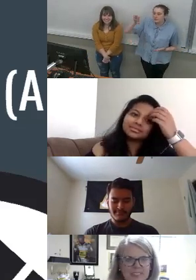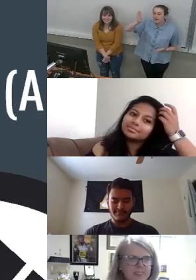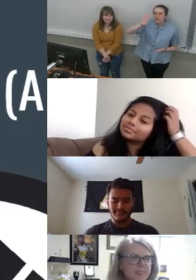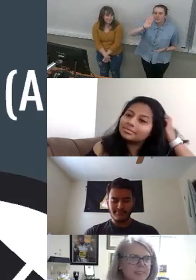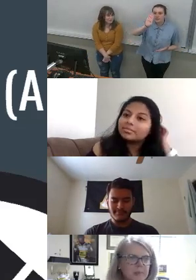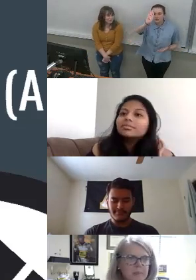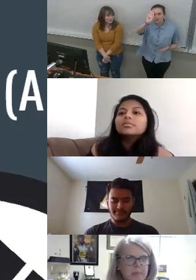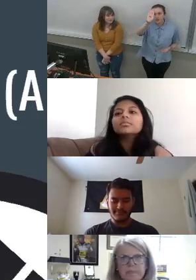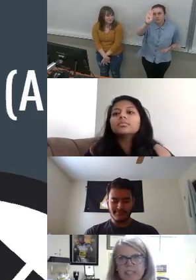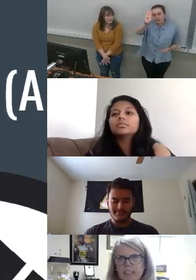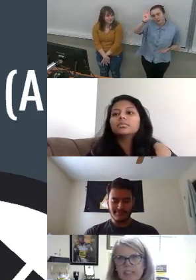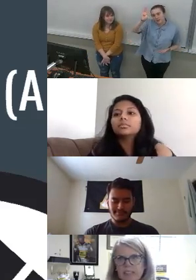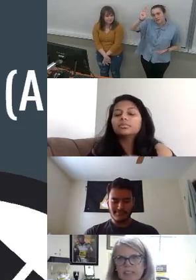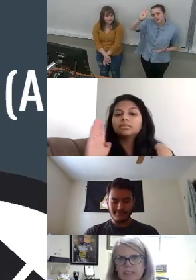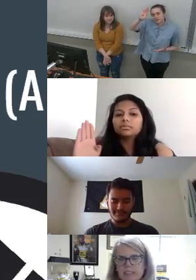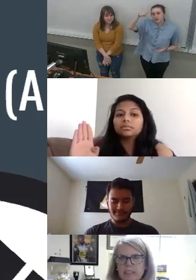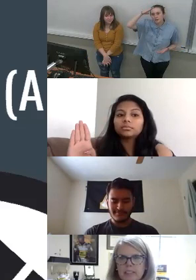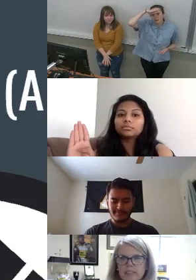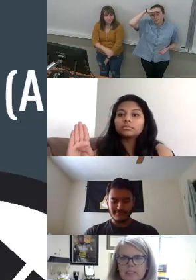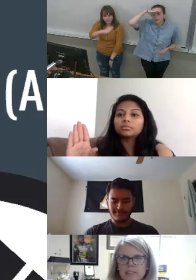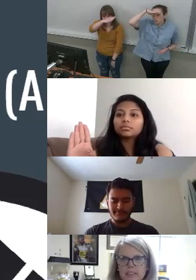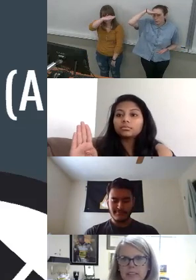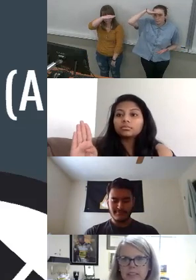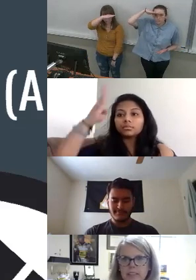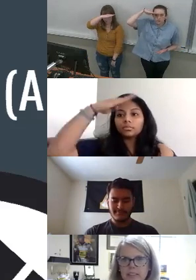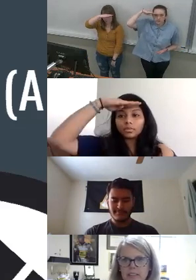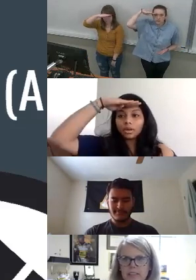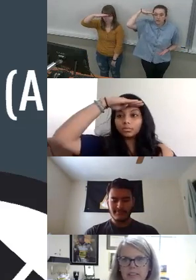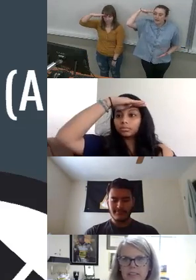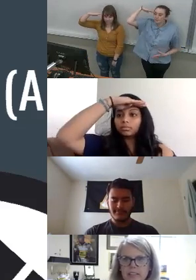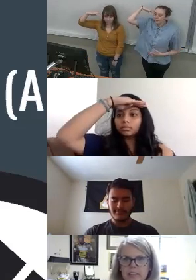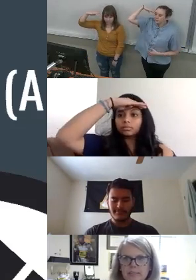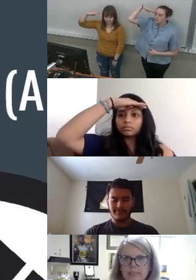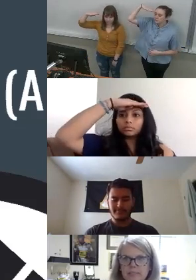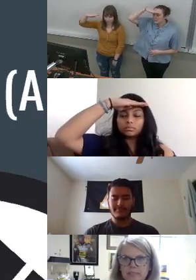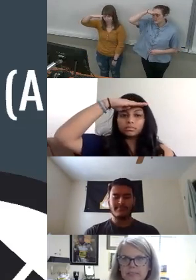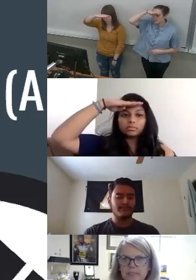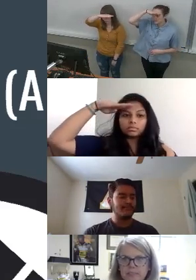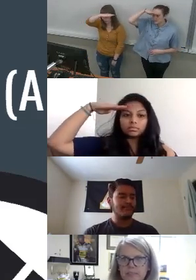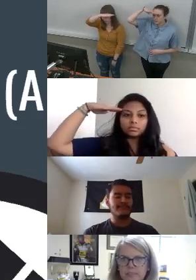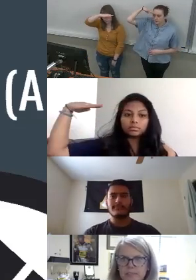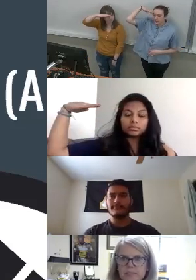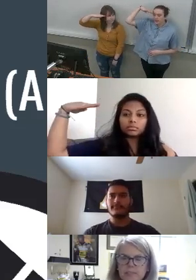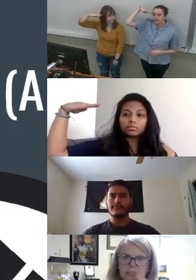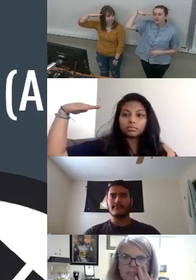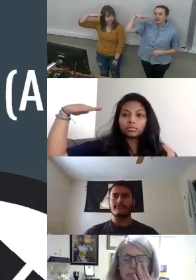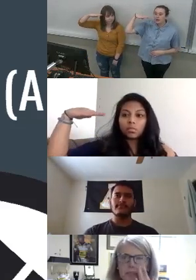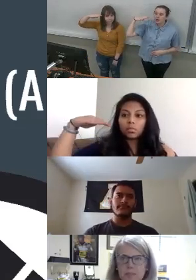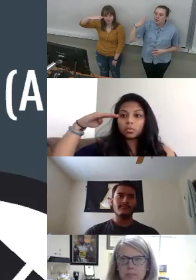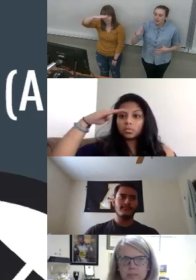the sign is you're going to take your B hand again and wipe it across your eyebrows. So it's a sign for